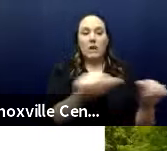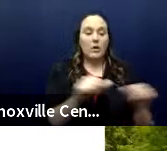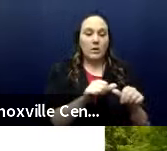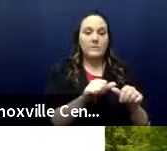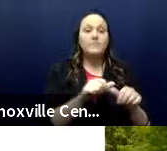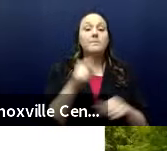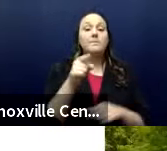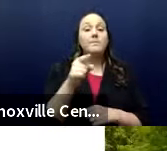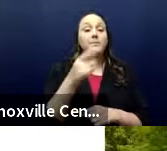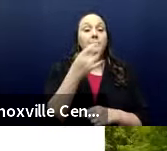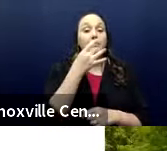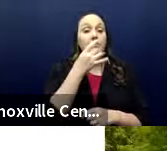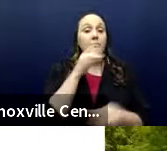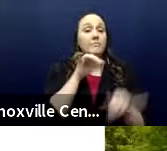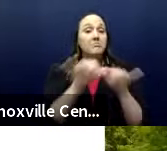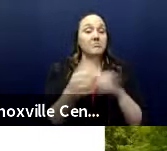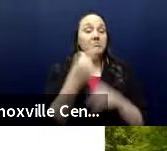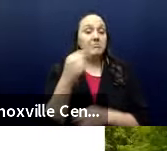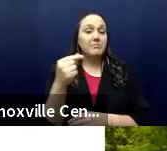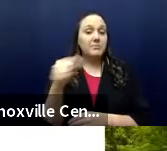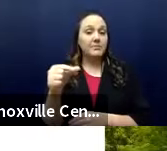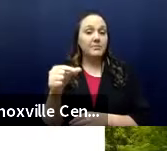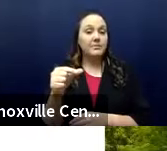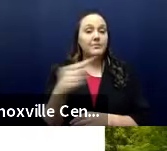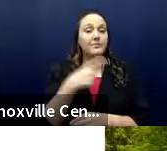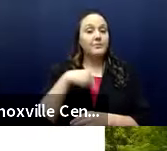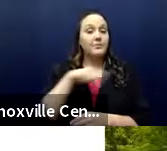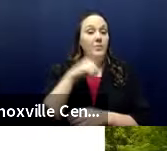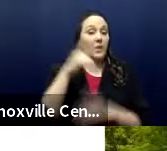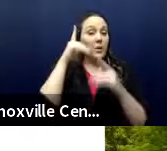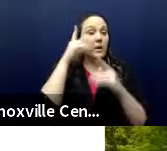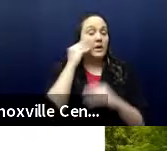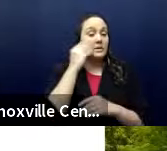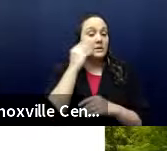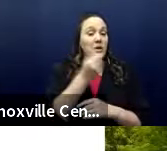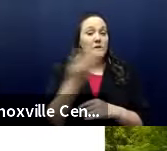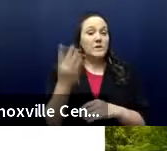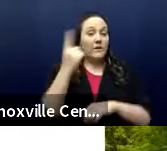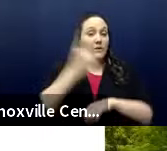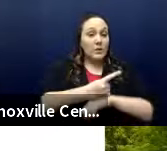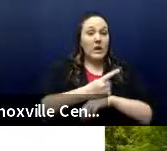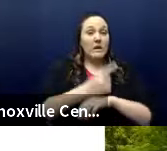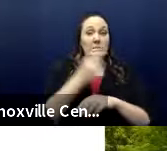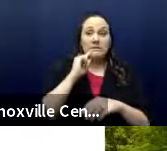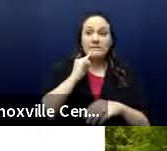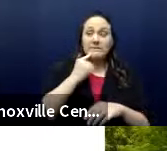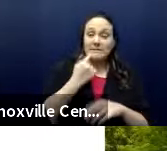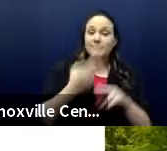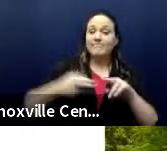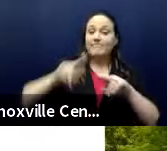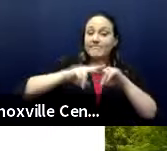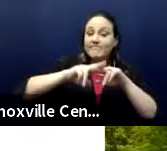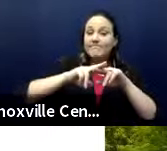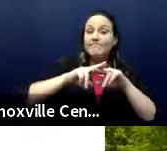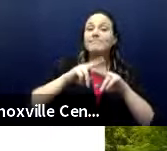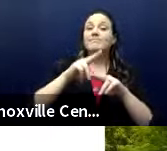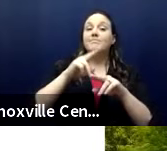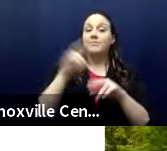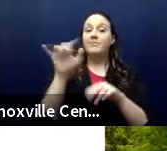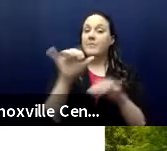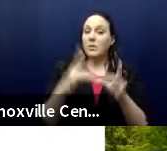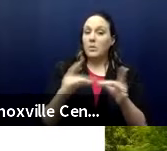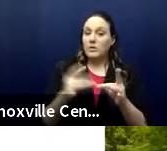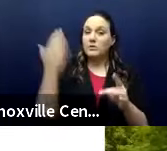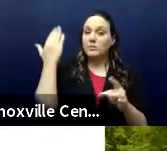the traffic light does remain green. While we did experience a few days of statistically significant increases, as we stated